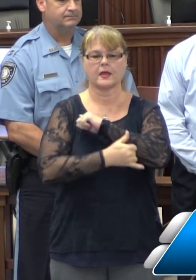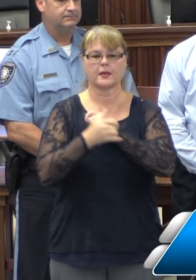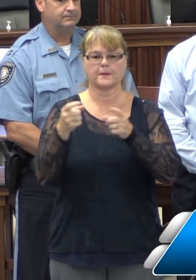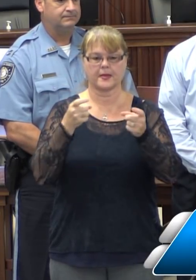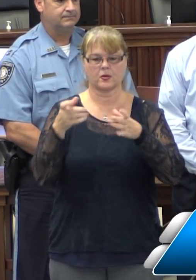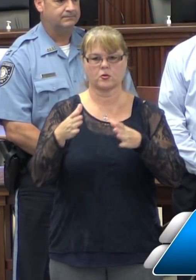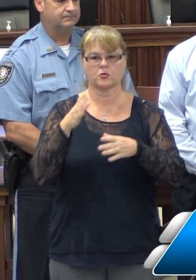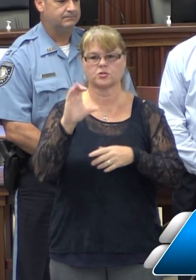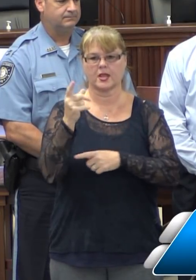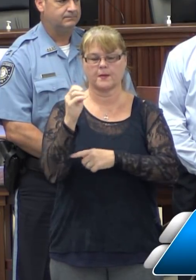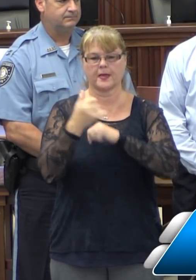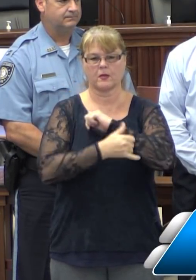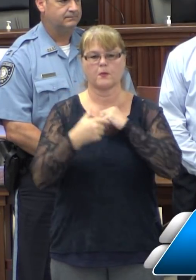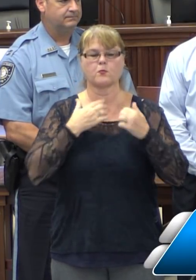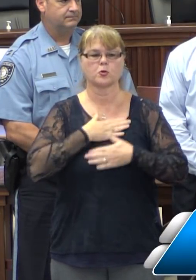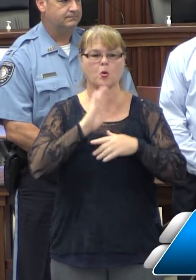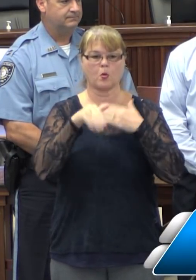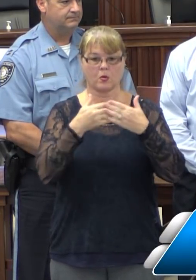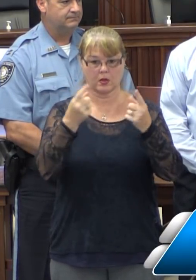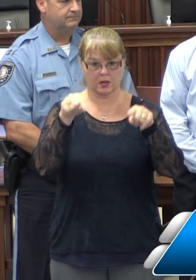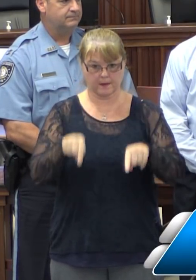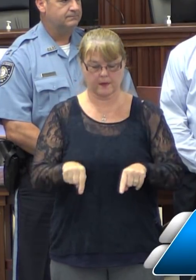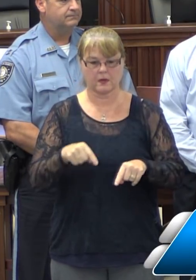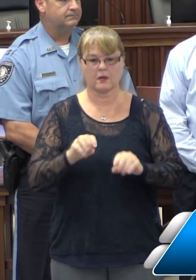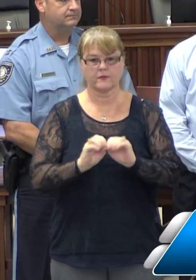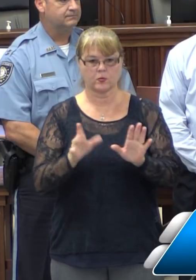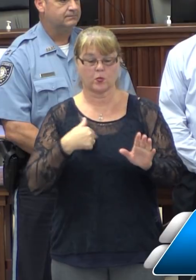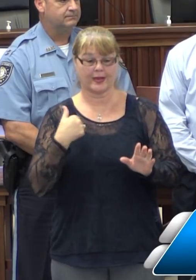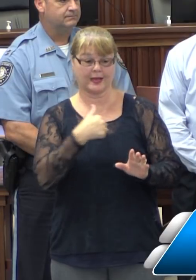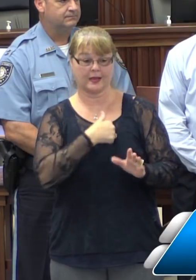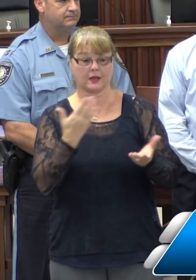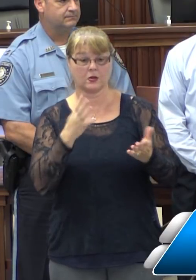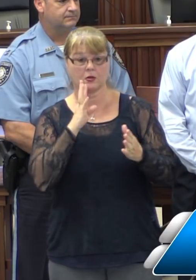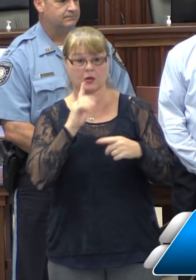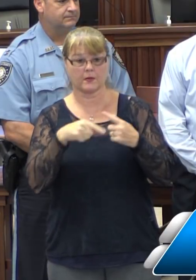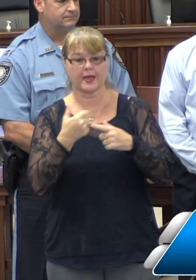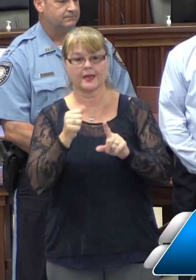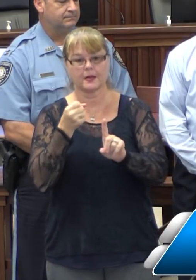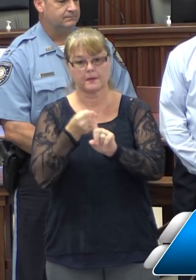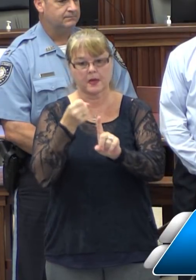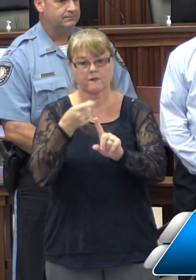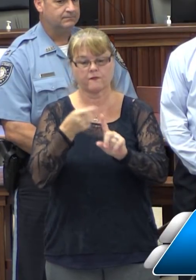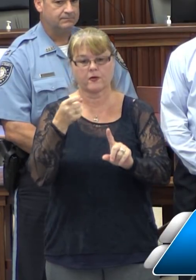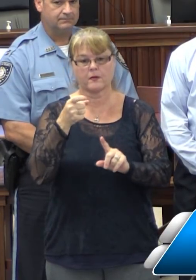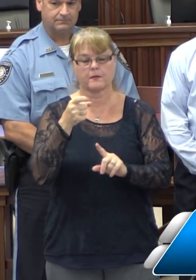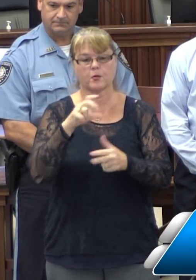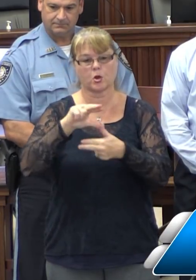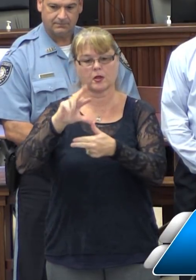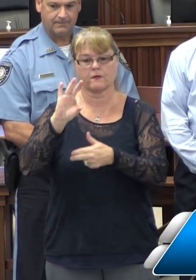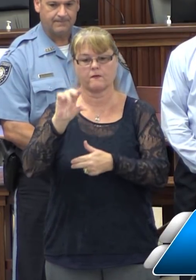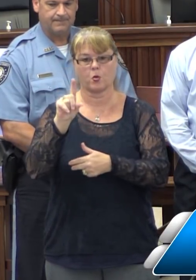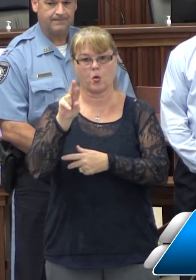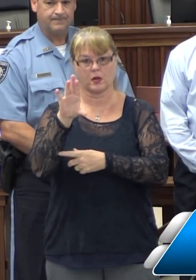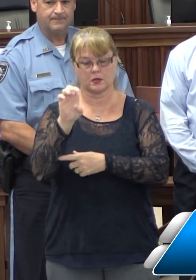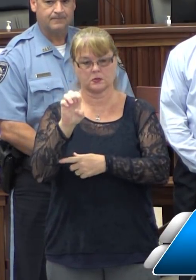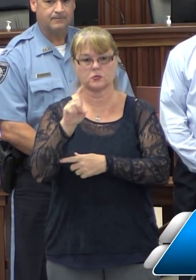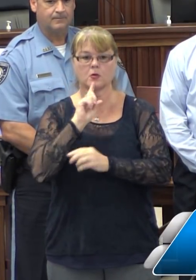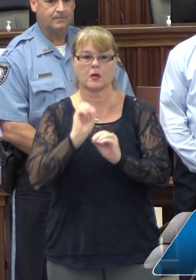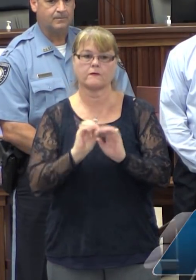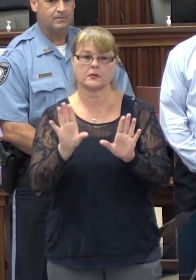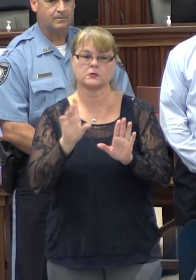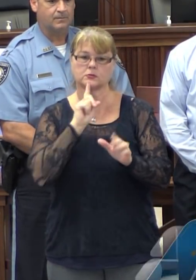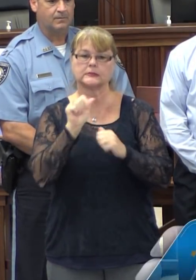appreciate all of you coming. Obviously, we're here to talk about any impacts from Florence, which is obviously a dangerous